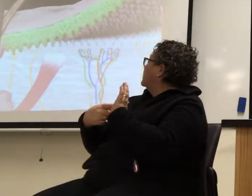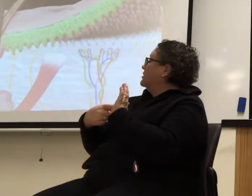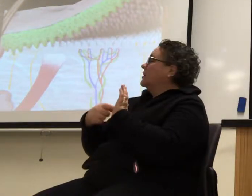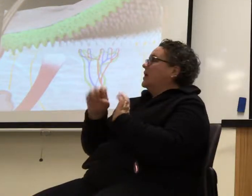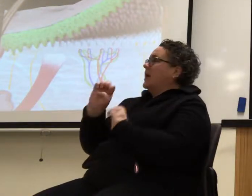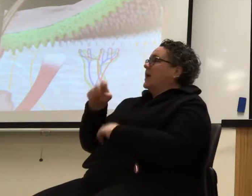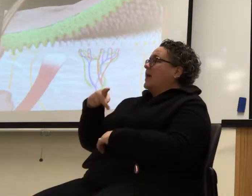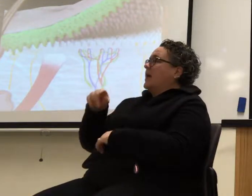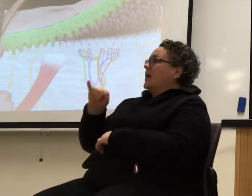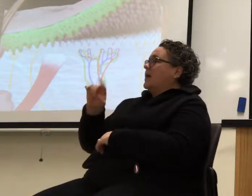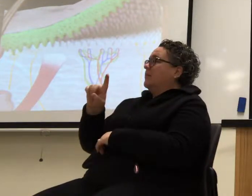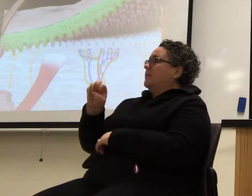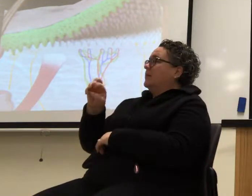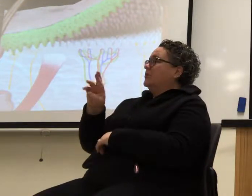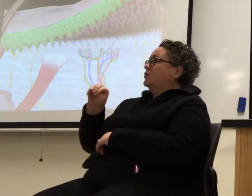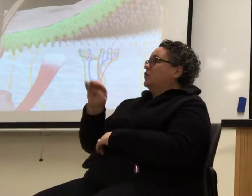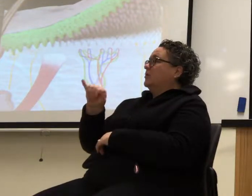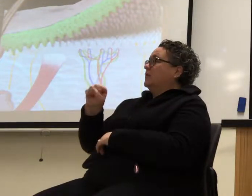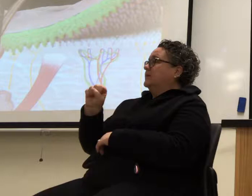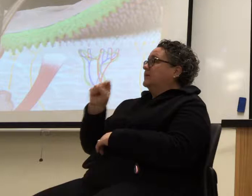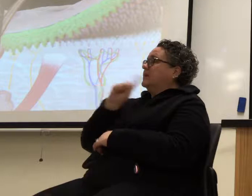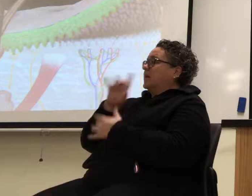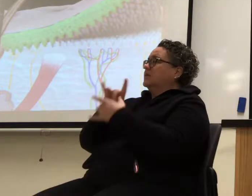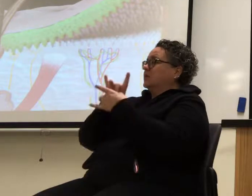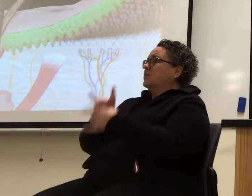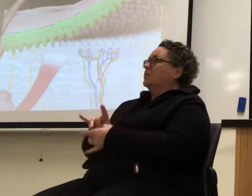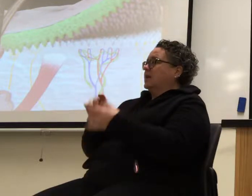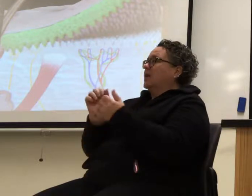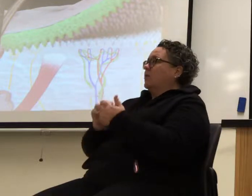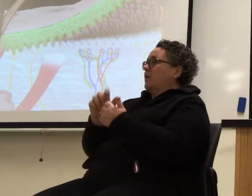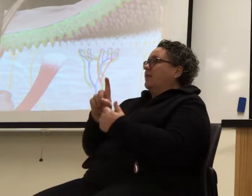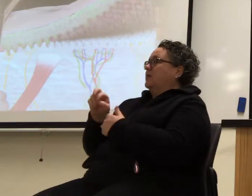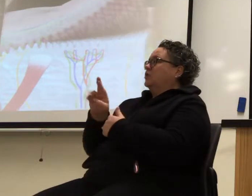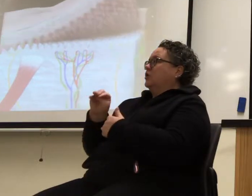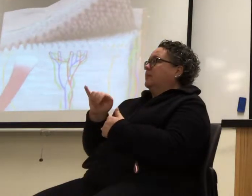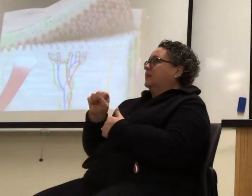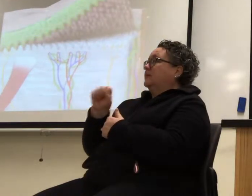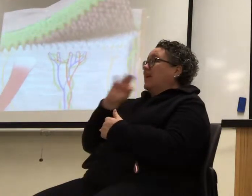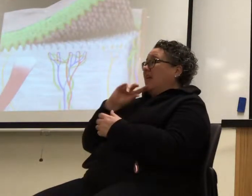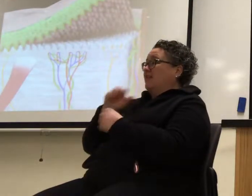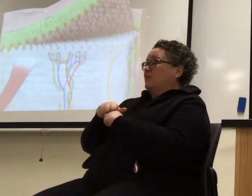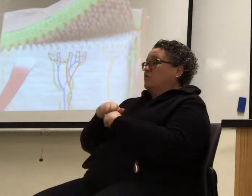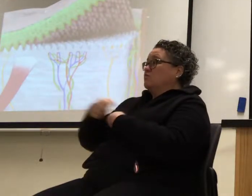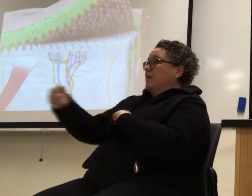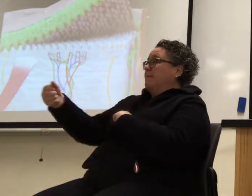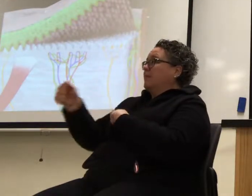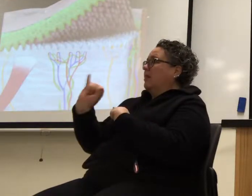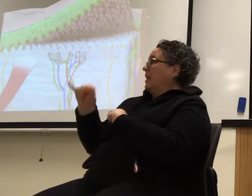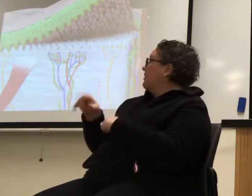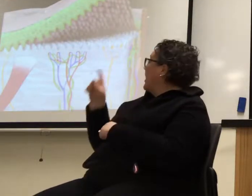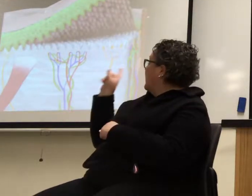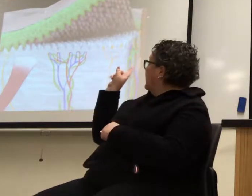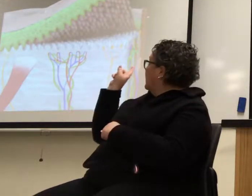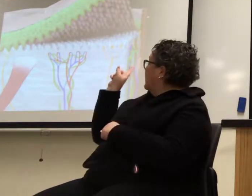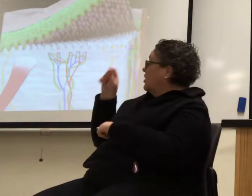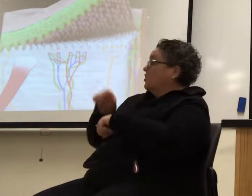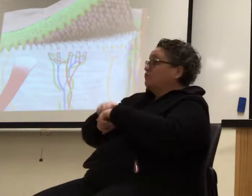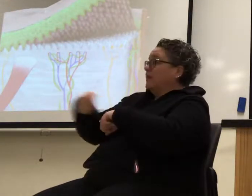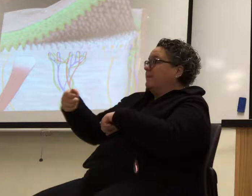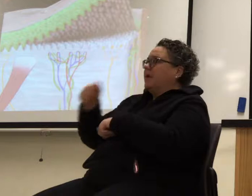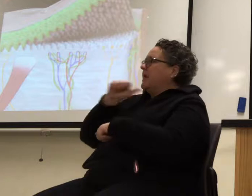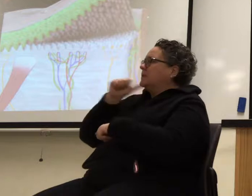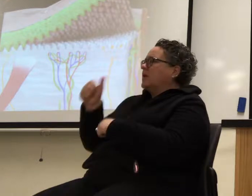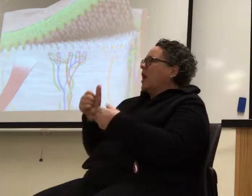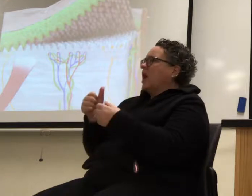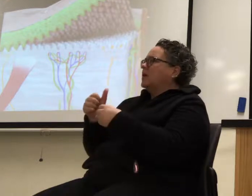the epidermis is associated with the dermis. If you rip it apart like they did, it's not a